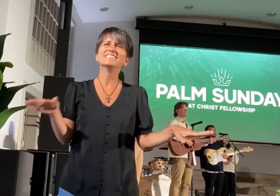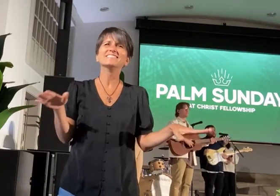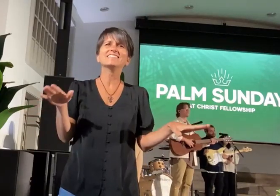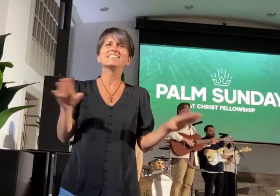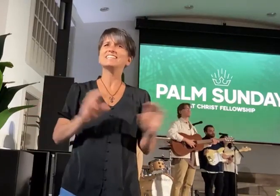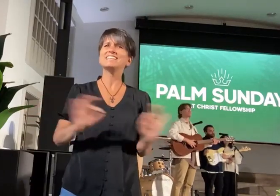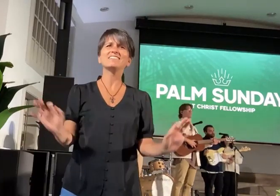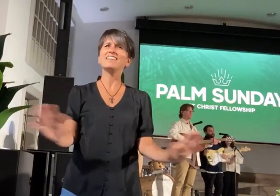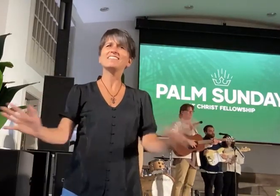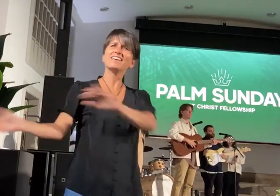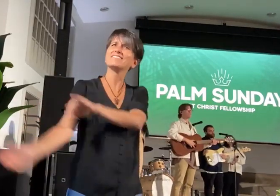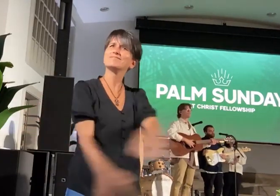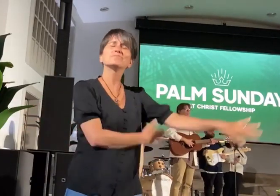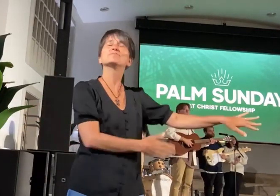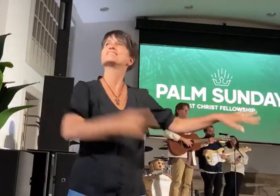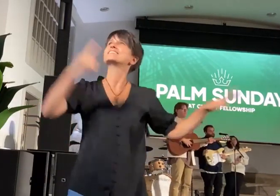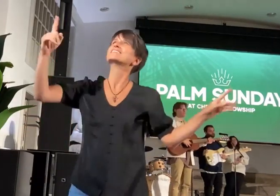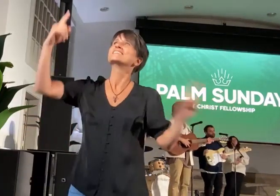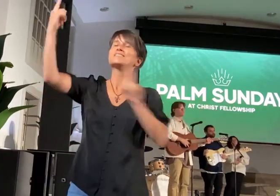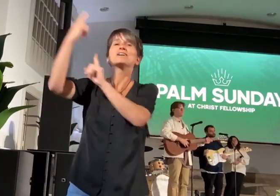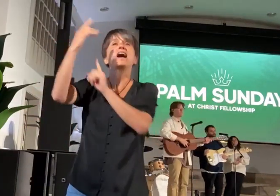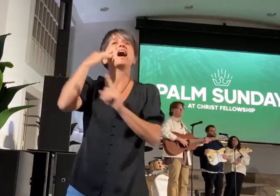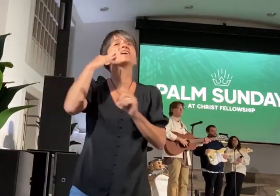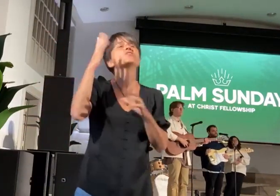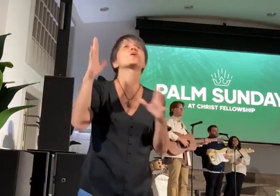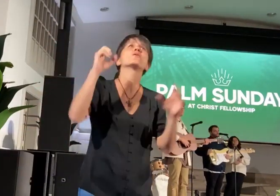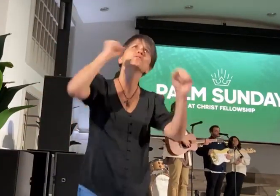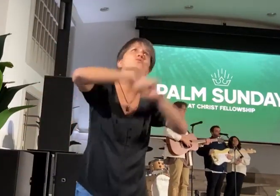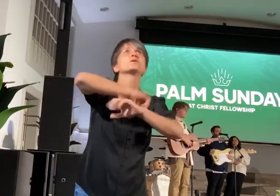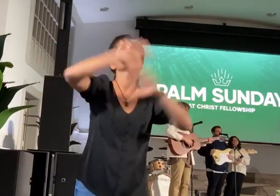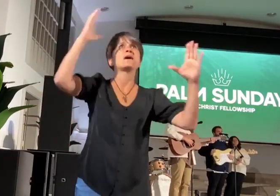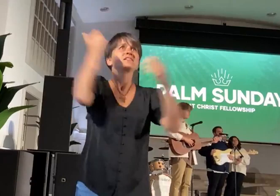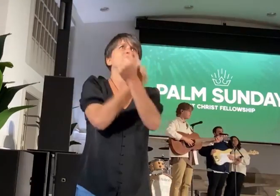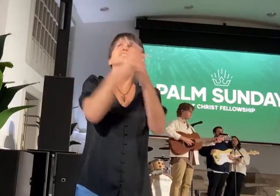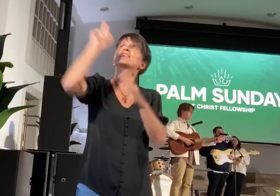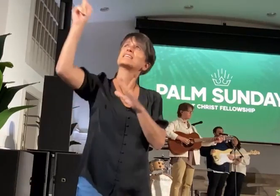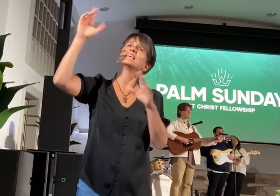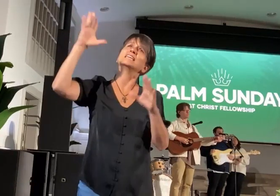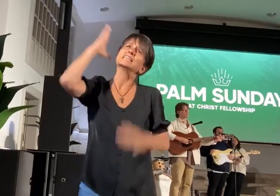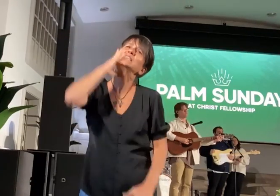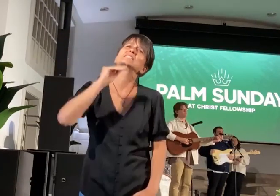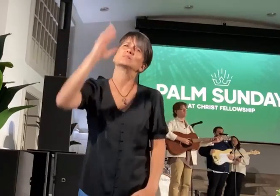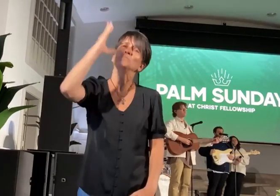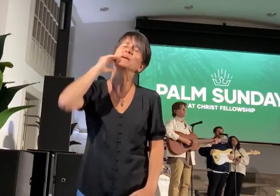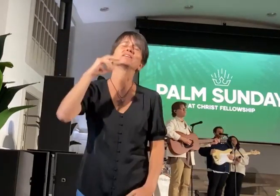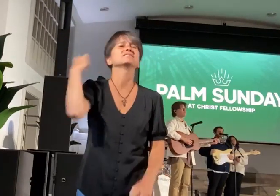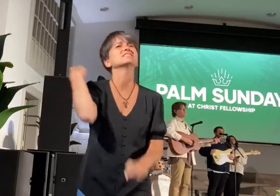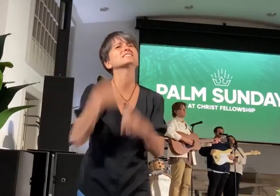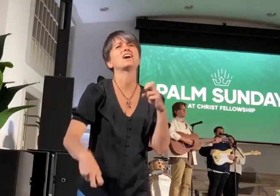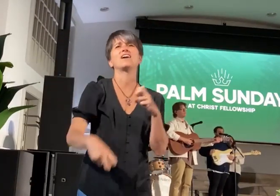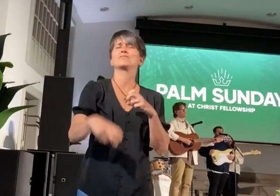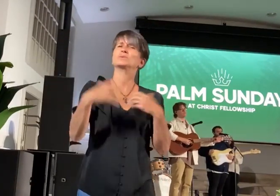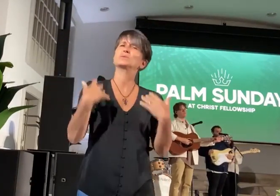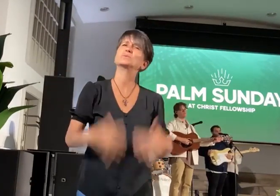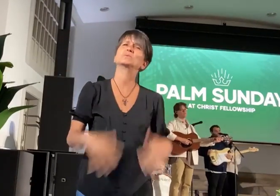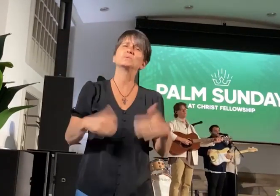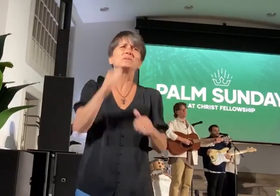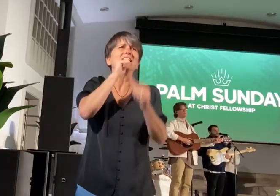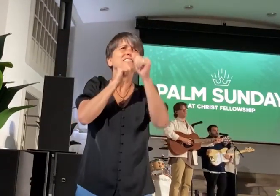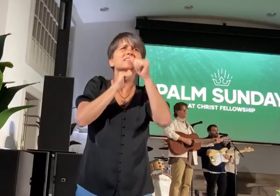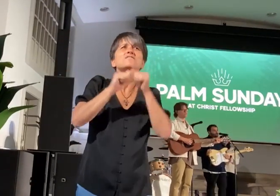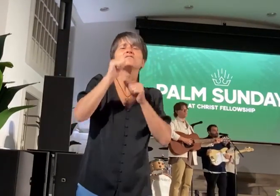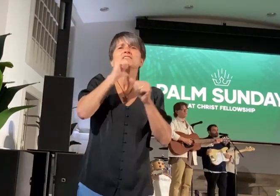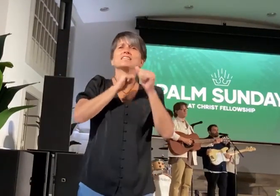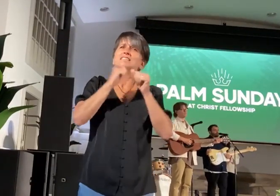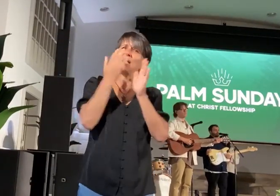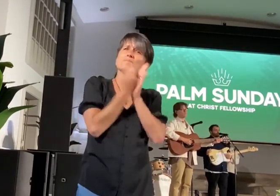sacrifice that Jesus made. And it's graphic, as I said, but it's holy. It was a second chance. It was a moment when Jesus bled for you